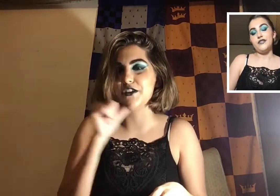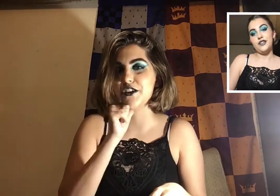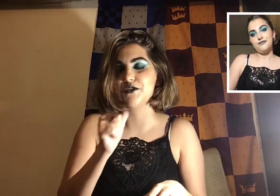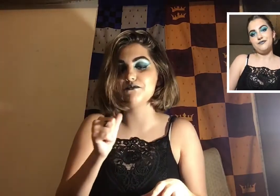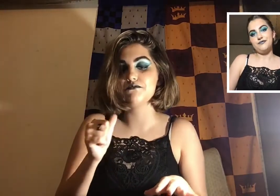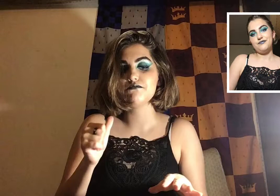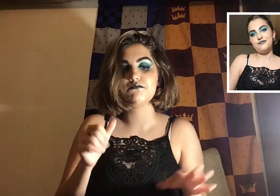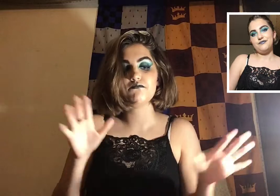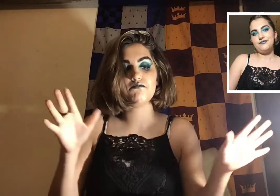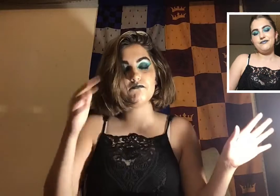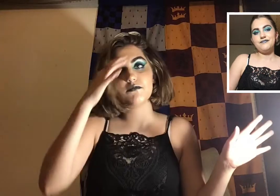don't.